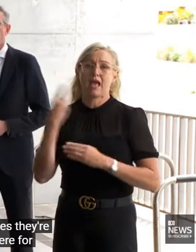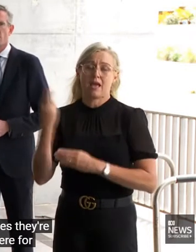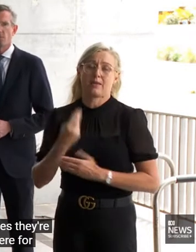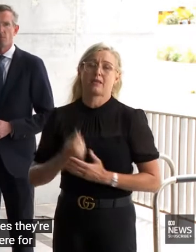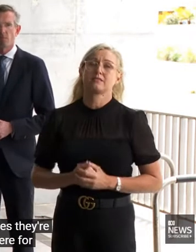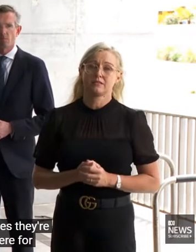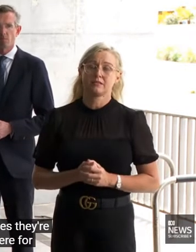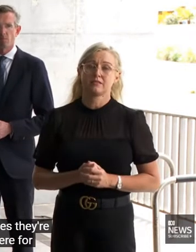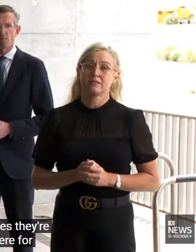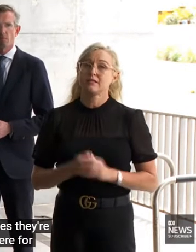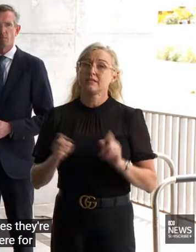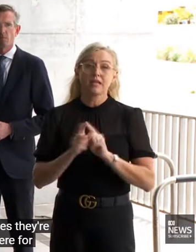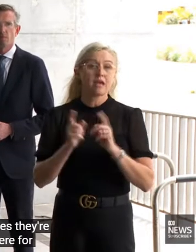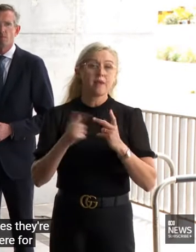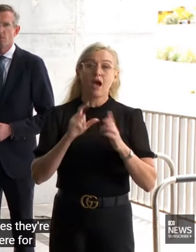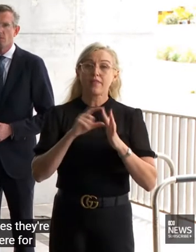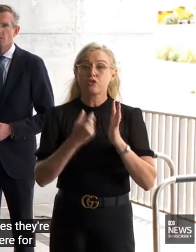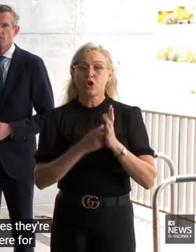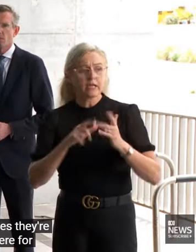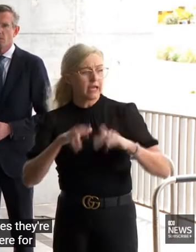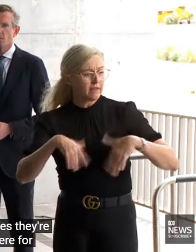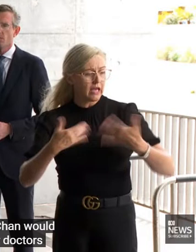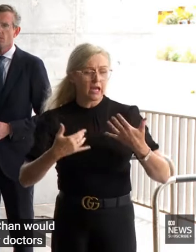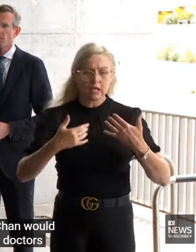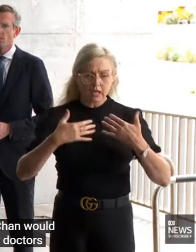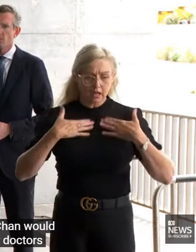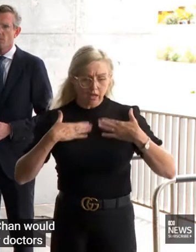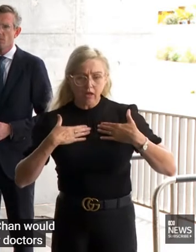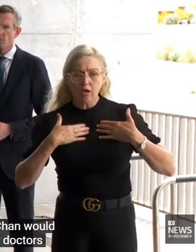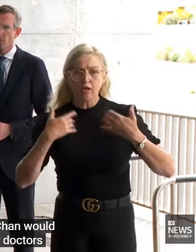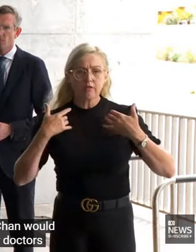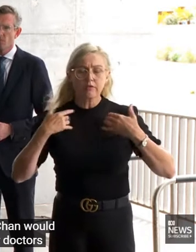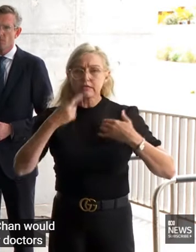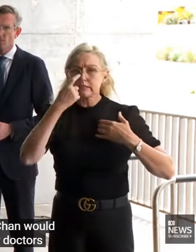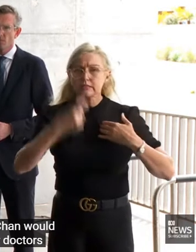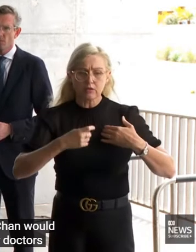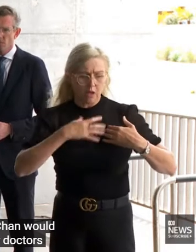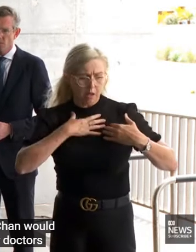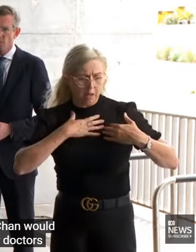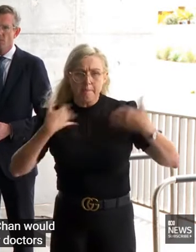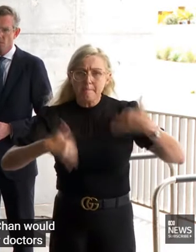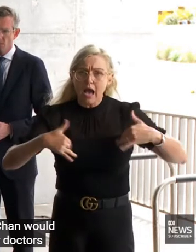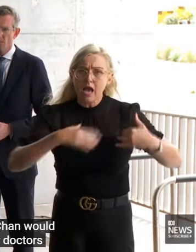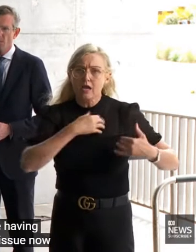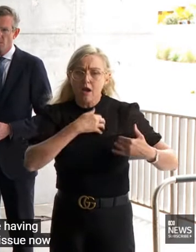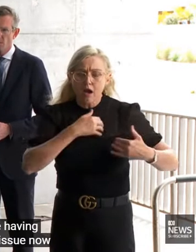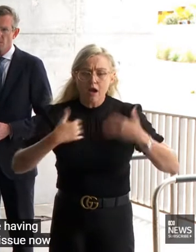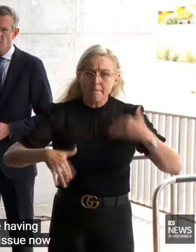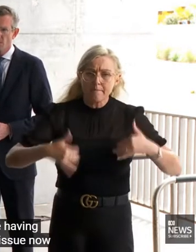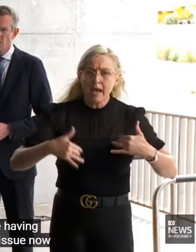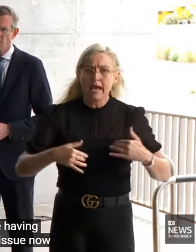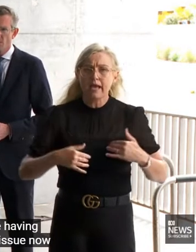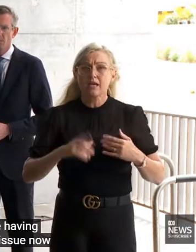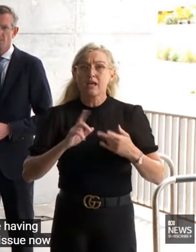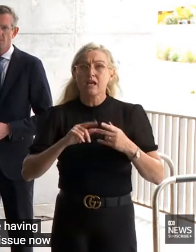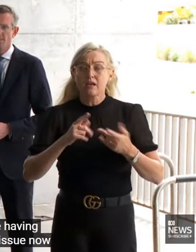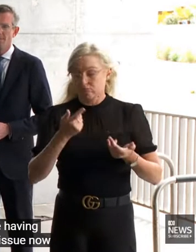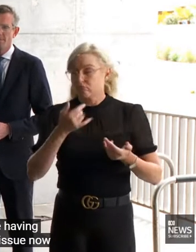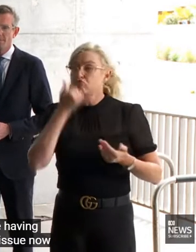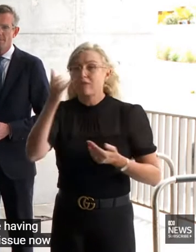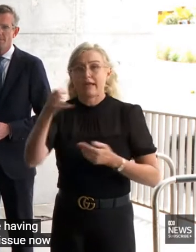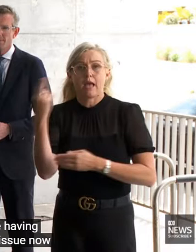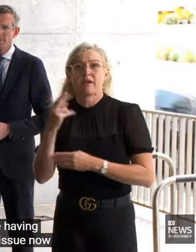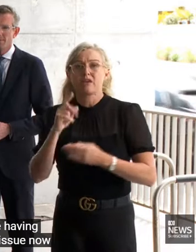and all other doctors would tell you, if you're having some sort of serious issue, you know, you've got chest pain or something, well, call an ambulance. If you need a Band-Aid, don't call an